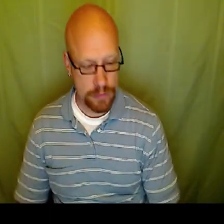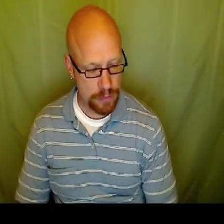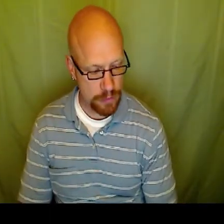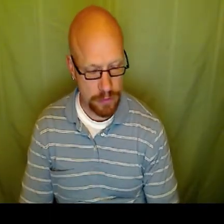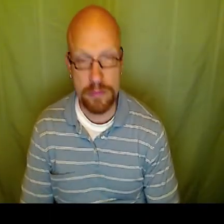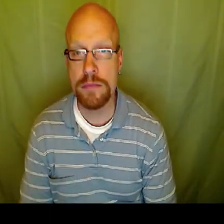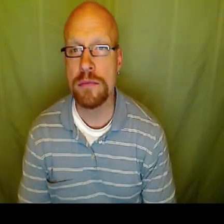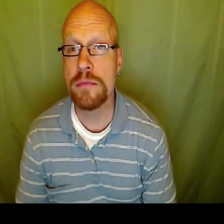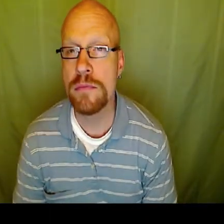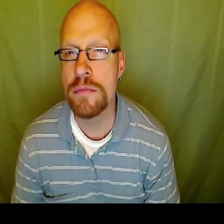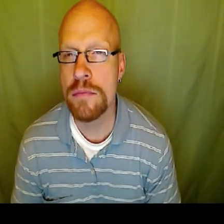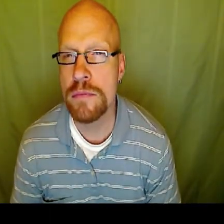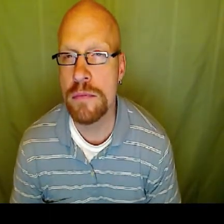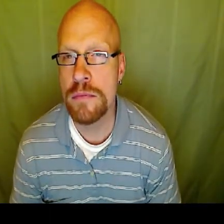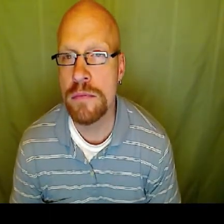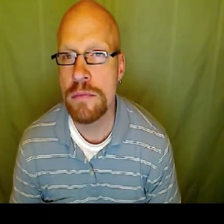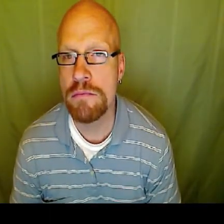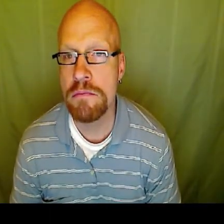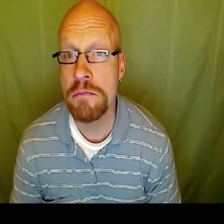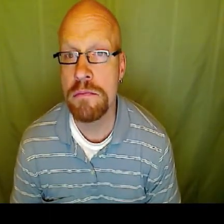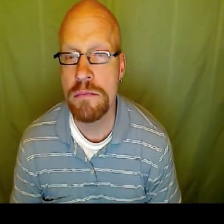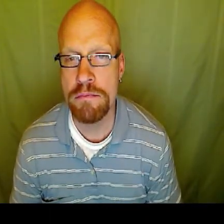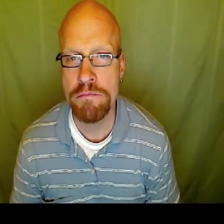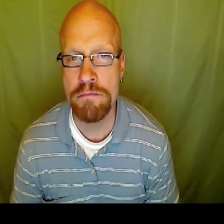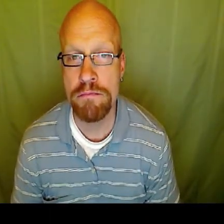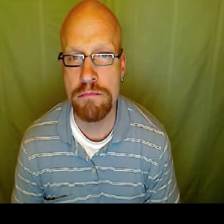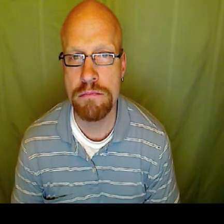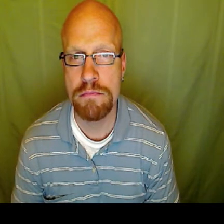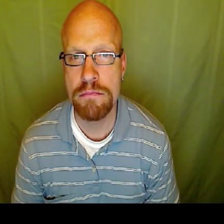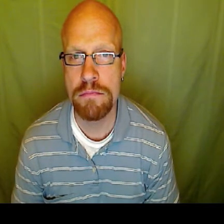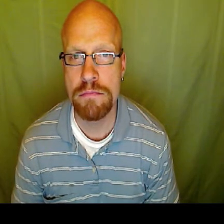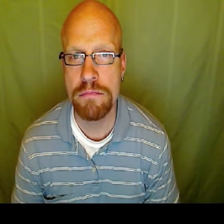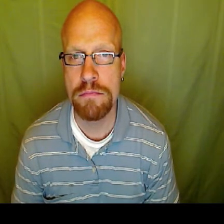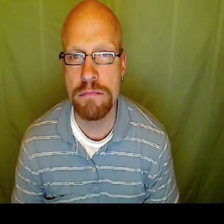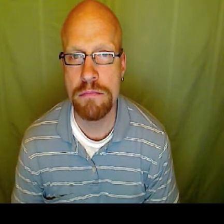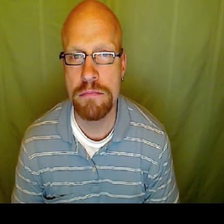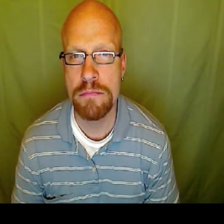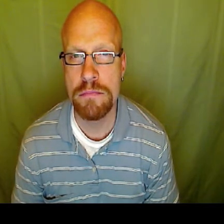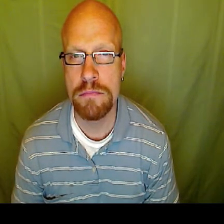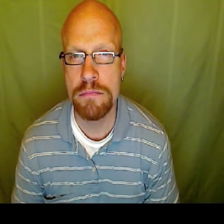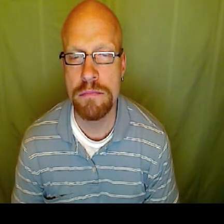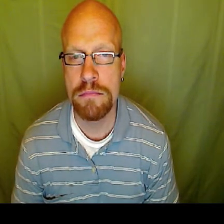our that the variable y in the first equation is already isolated